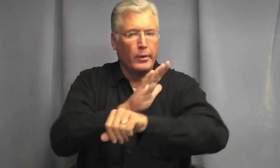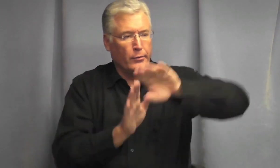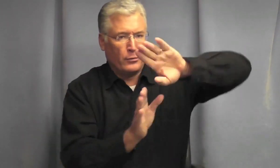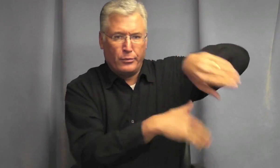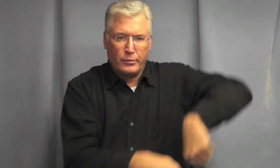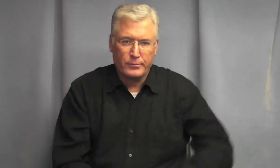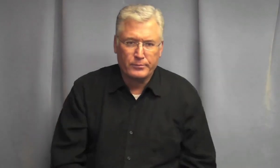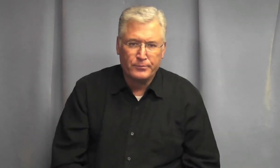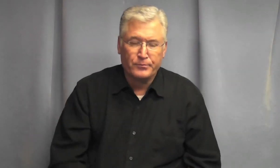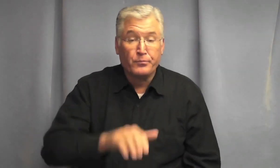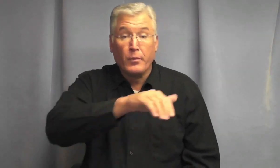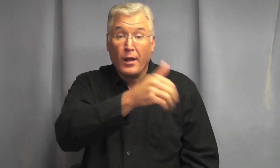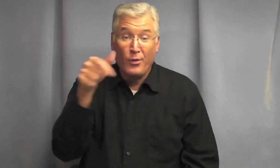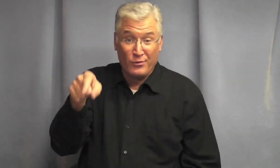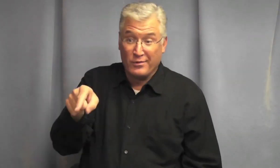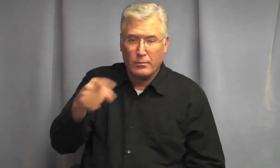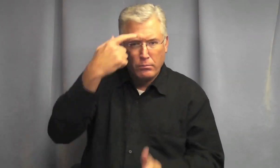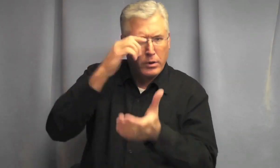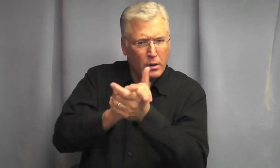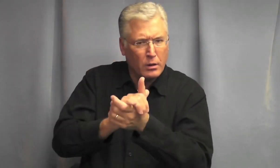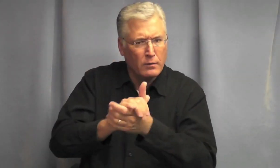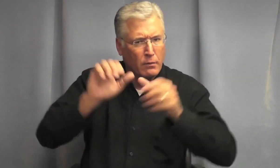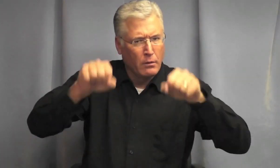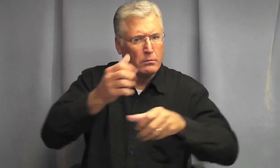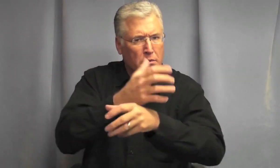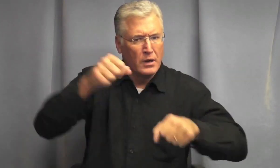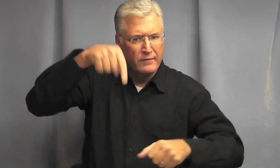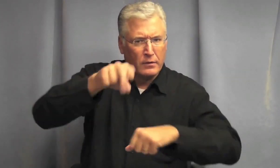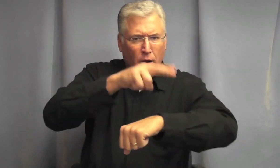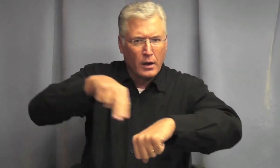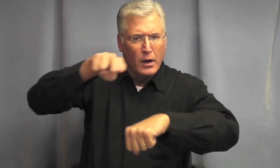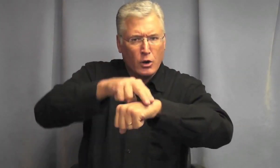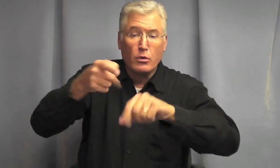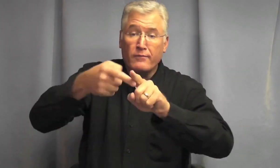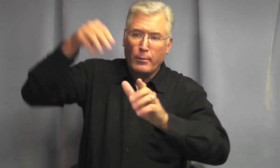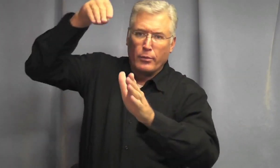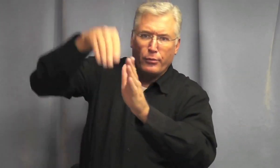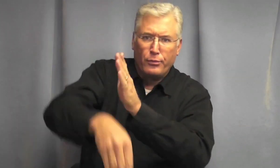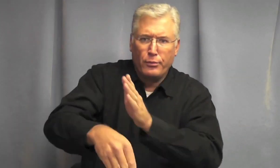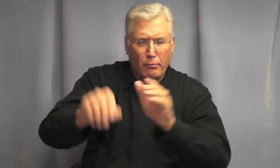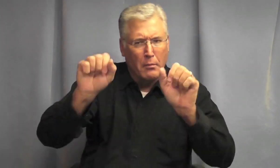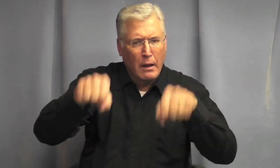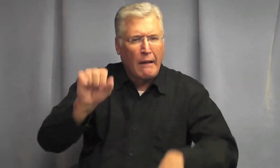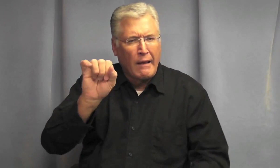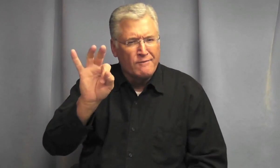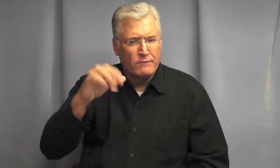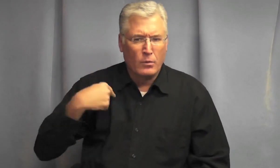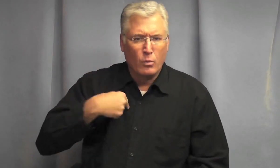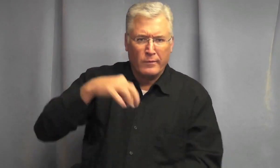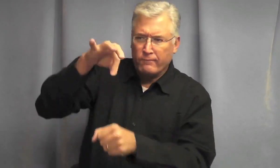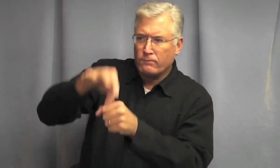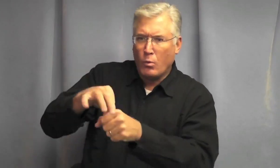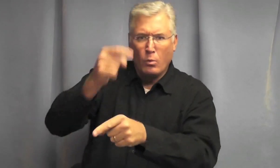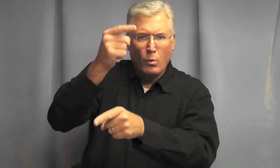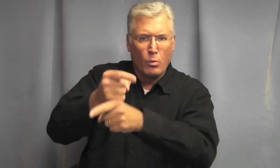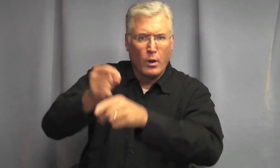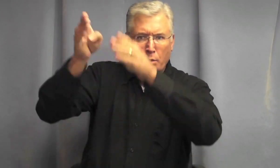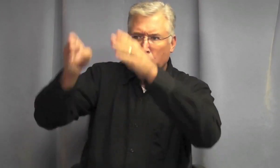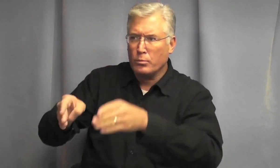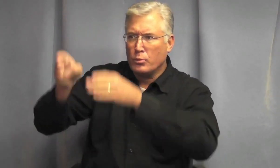on society. And the other is another extreme that they believe that, you know, the country is completely going downhill and